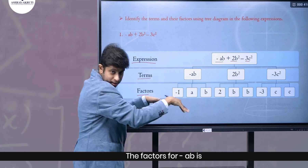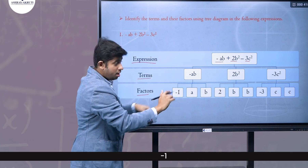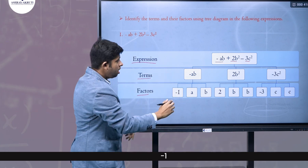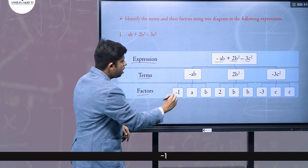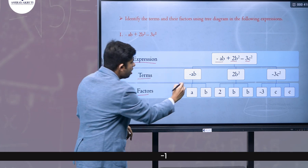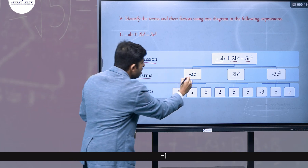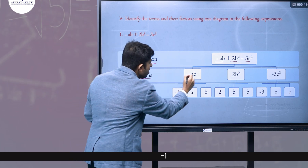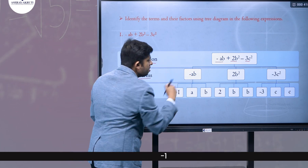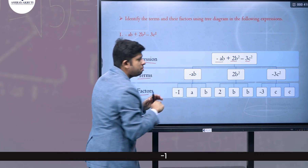minus 1,